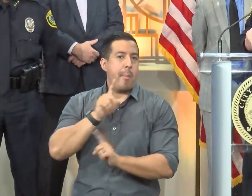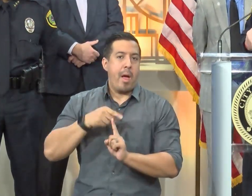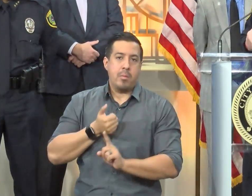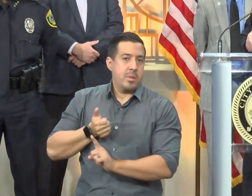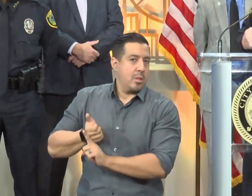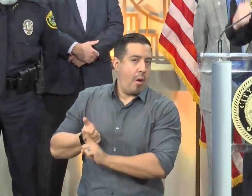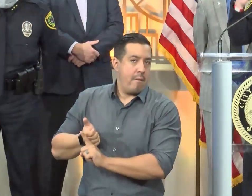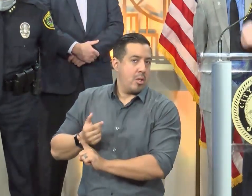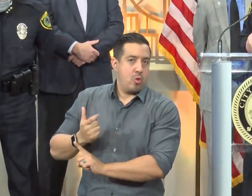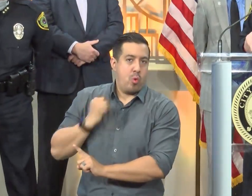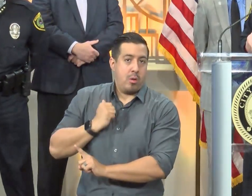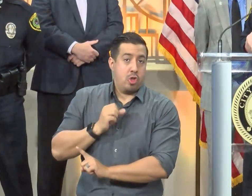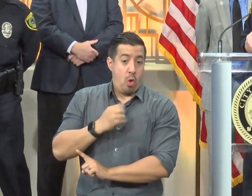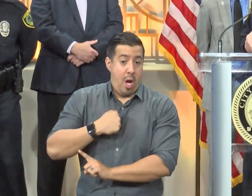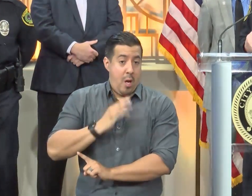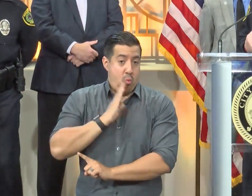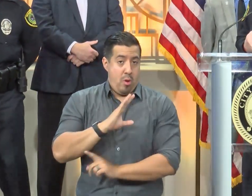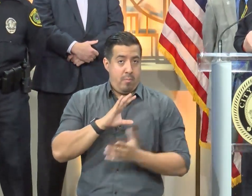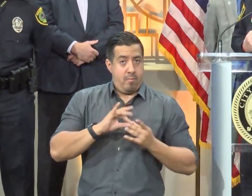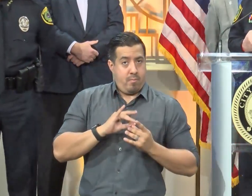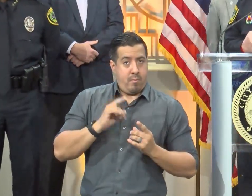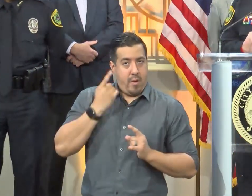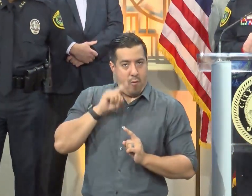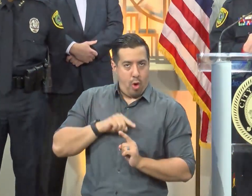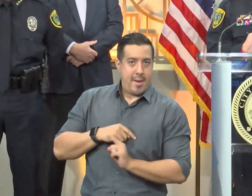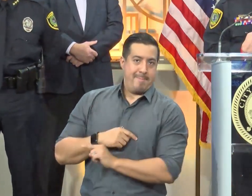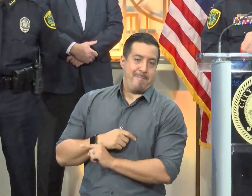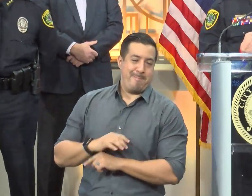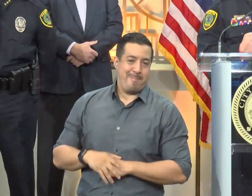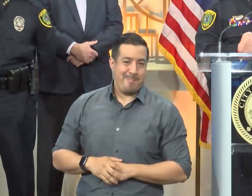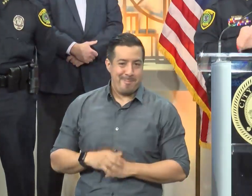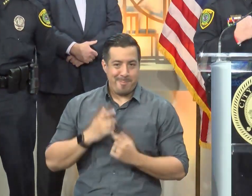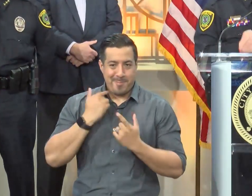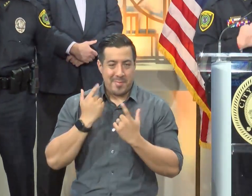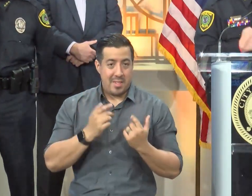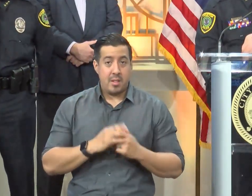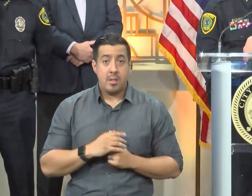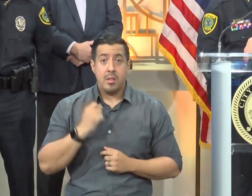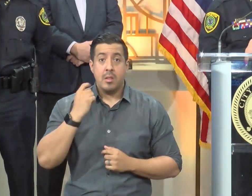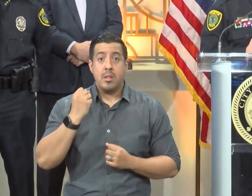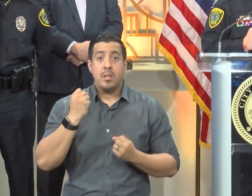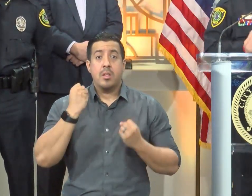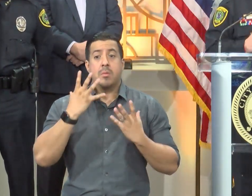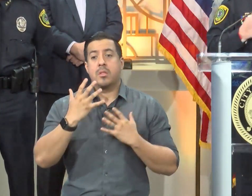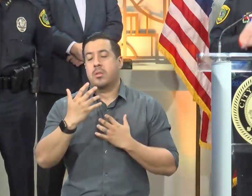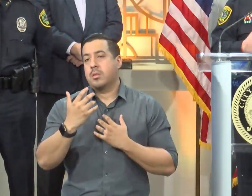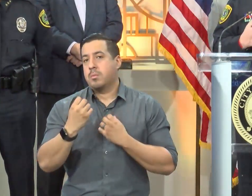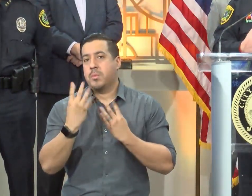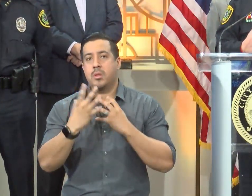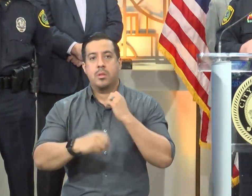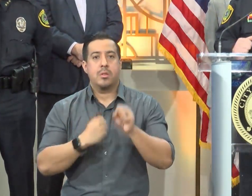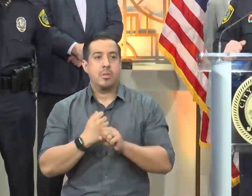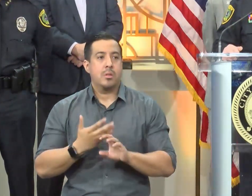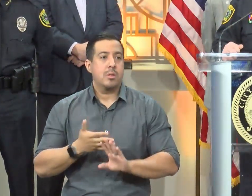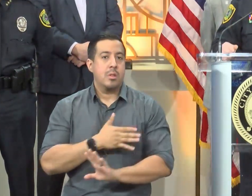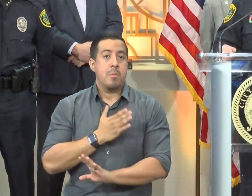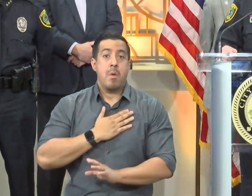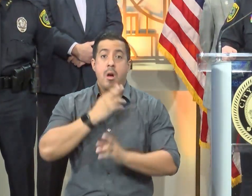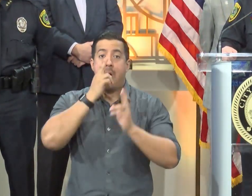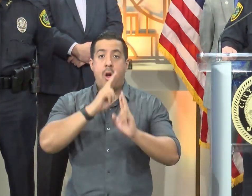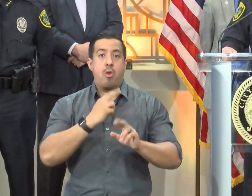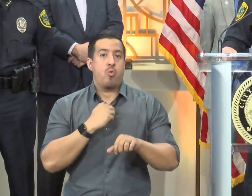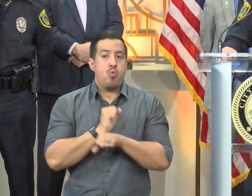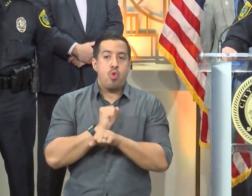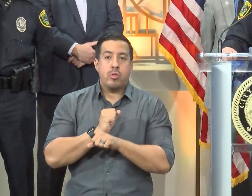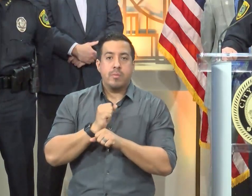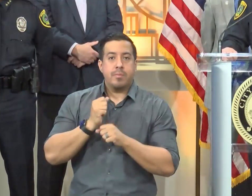himself. So I'm going to do that. Okay. For the last several decades, it has been one of my greatest honors to work alongside a